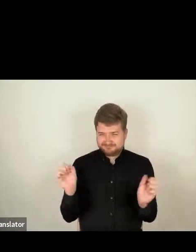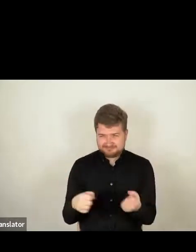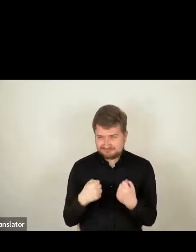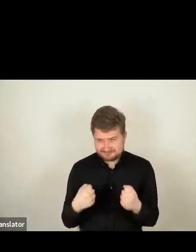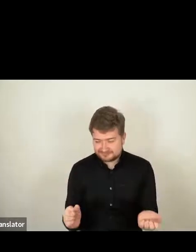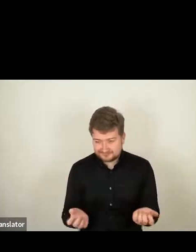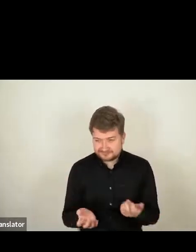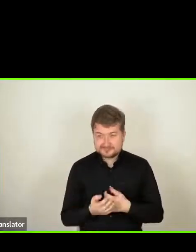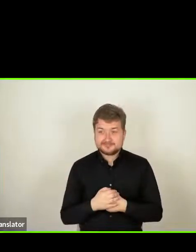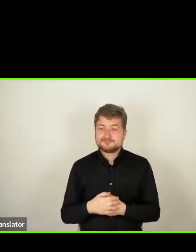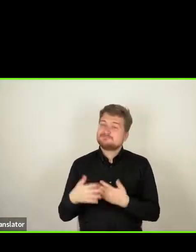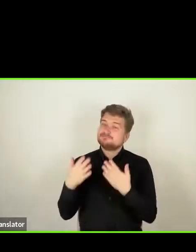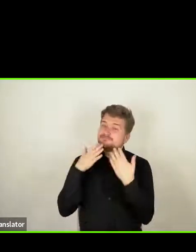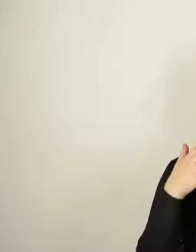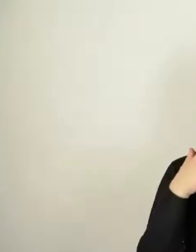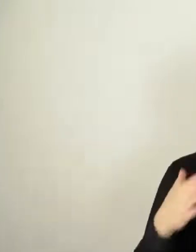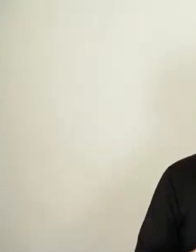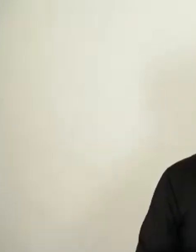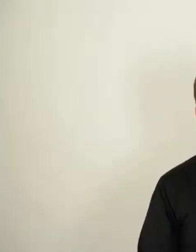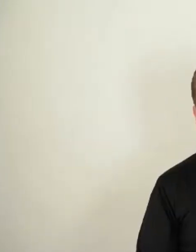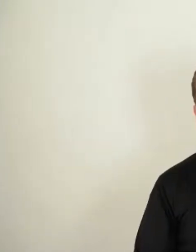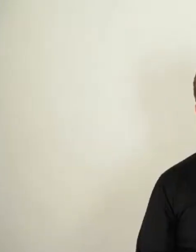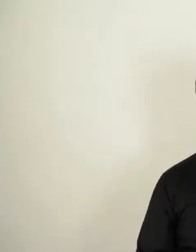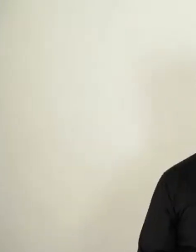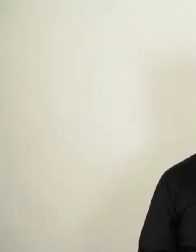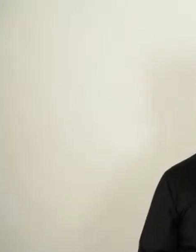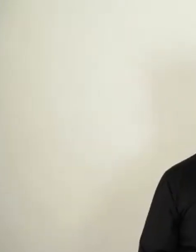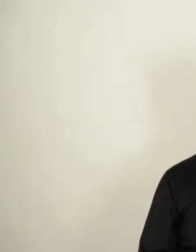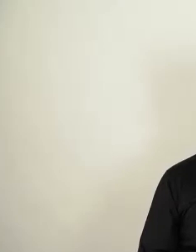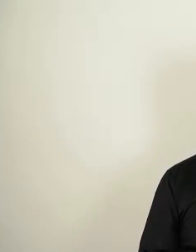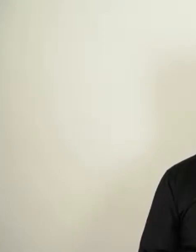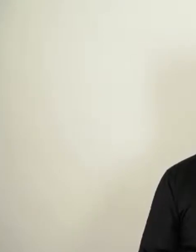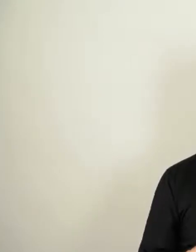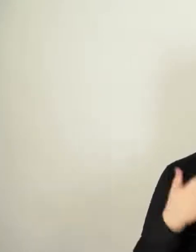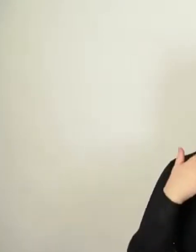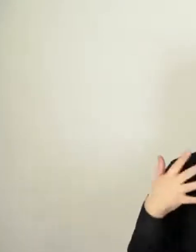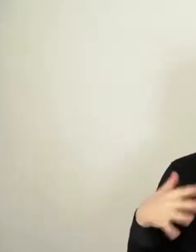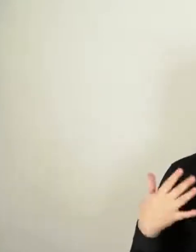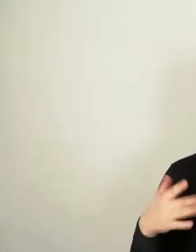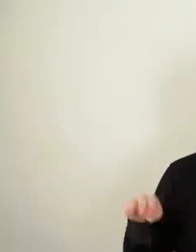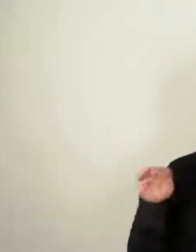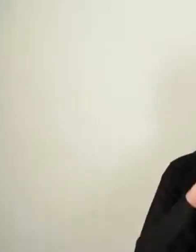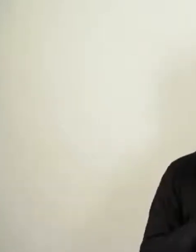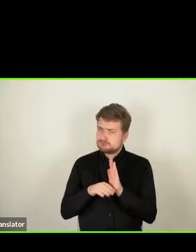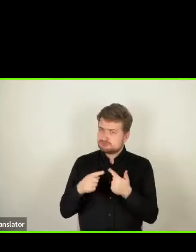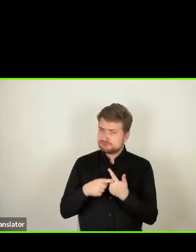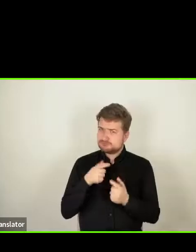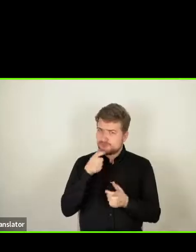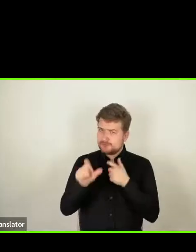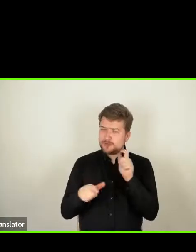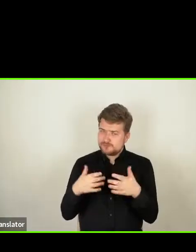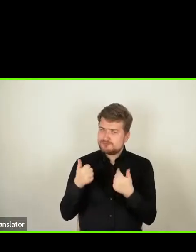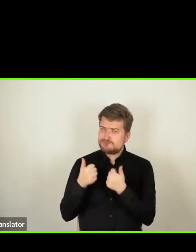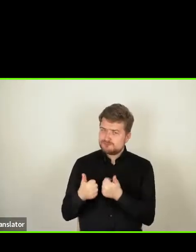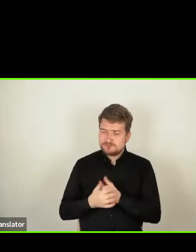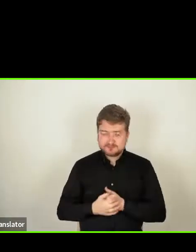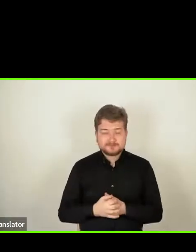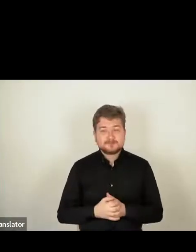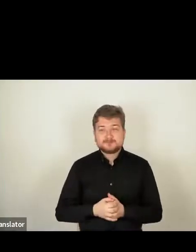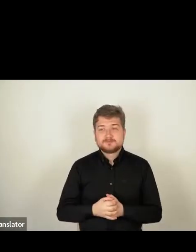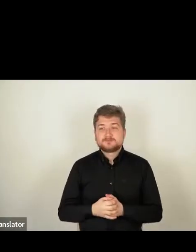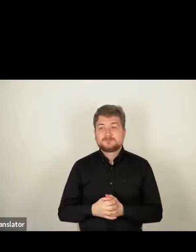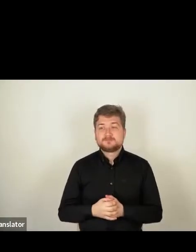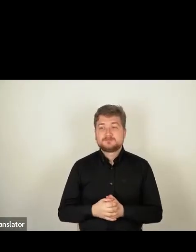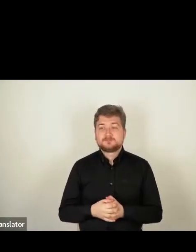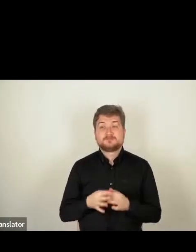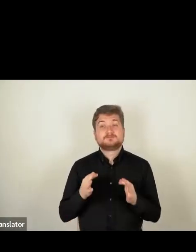Thank you, Meg. Meg, thank you a lot for this concrete and inspiring words. With those, we are now coming